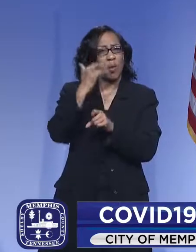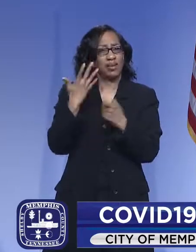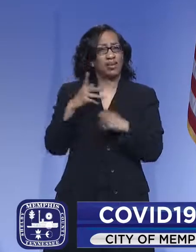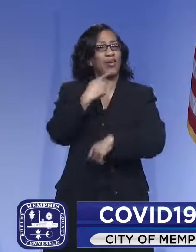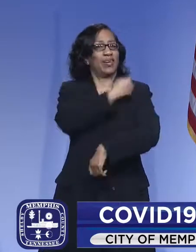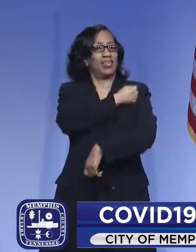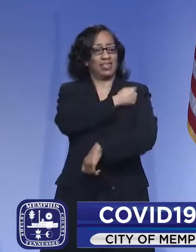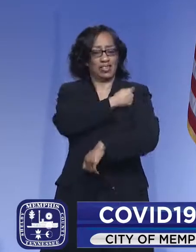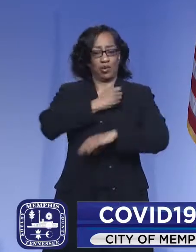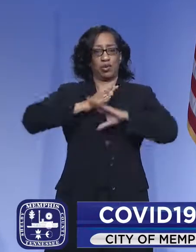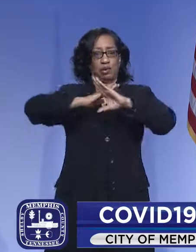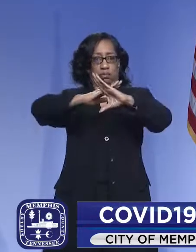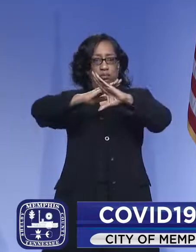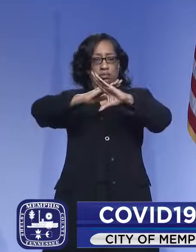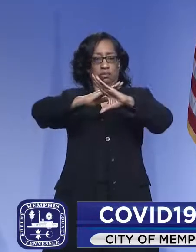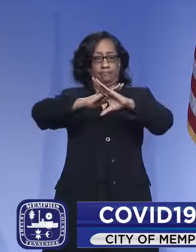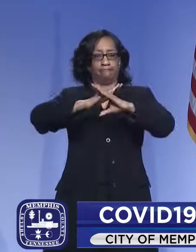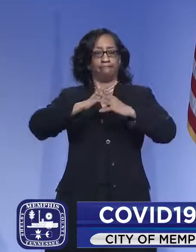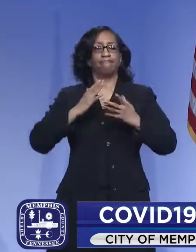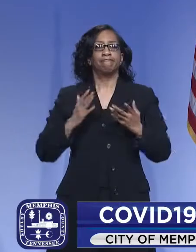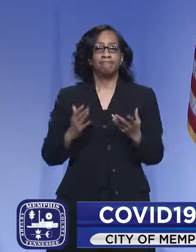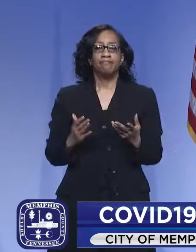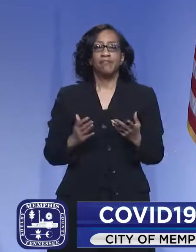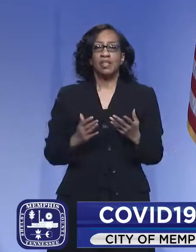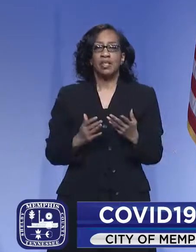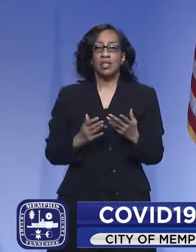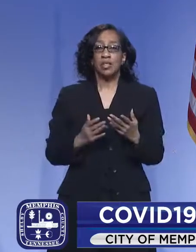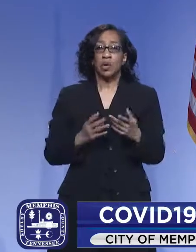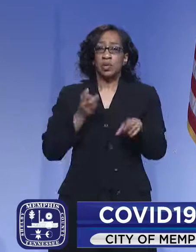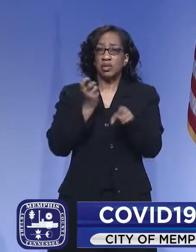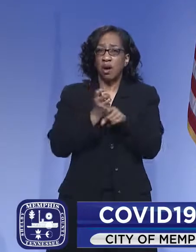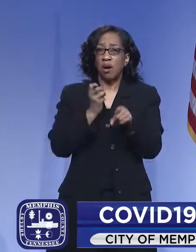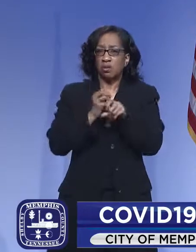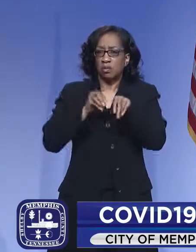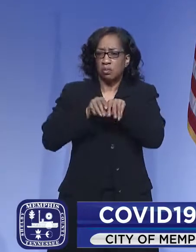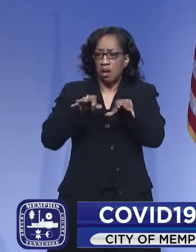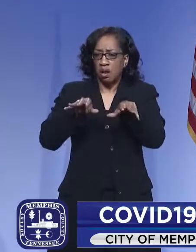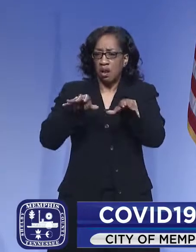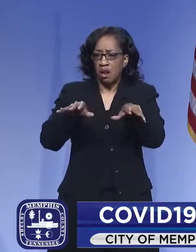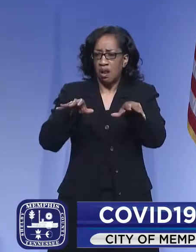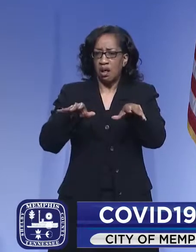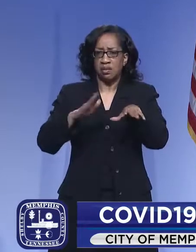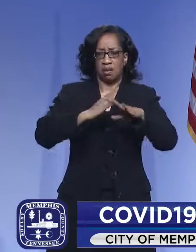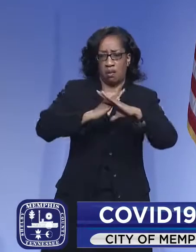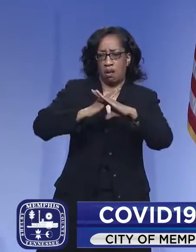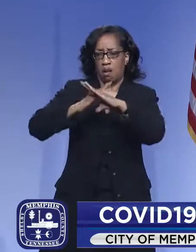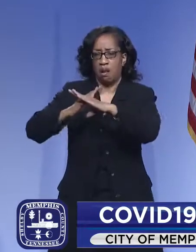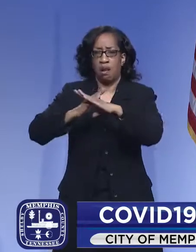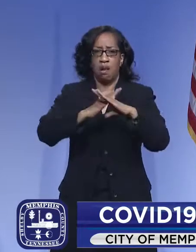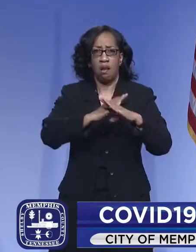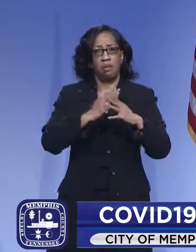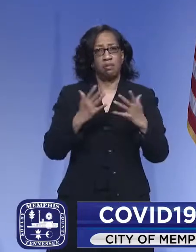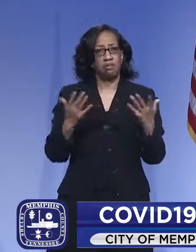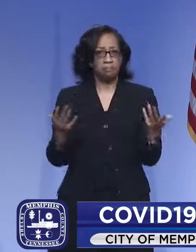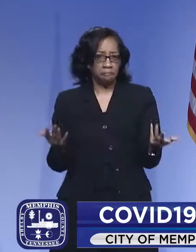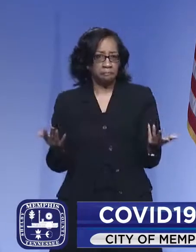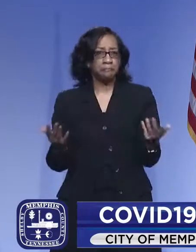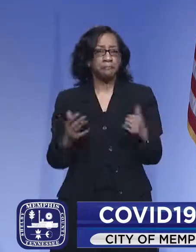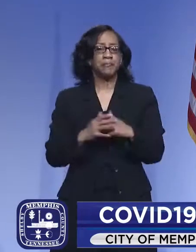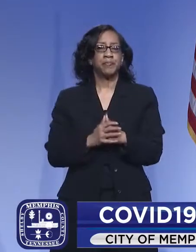transmissible more easily, if it has nowhere to go, it's kind of irrelevant. So